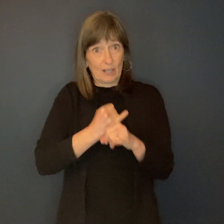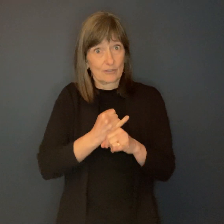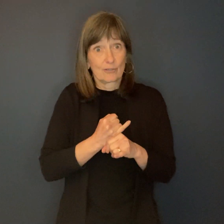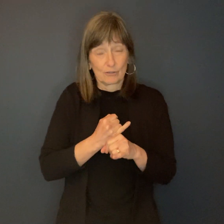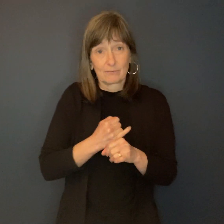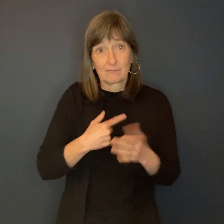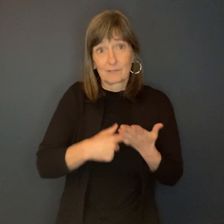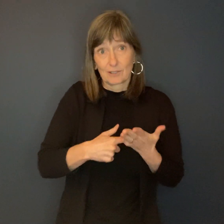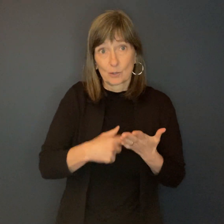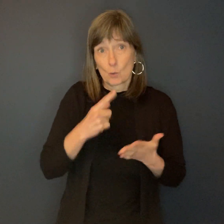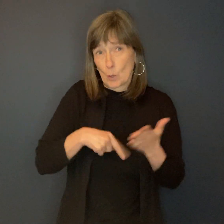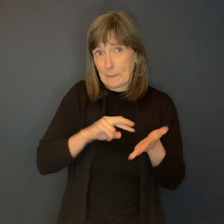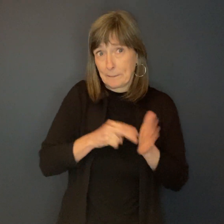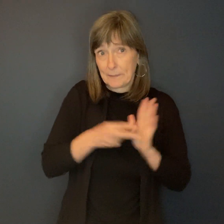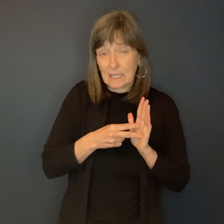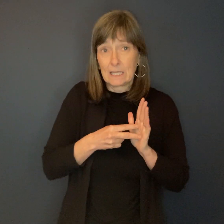first of all, the UN Convention